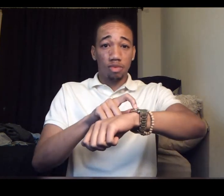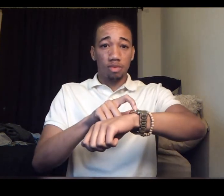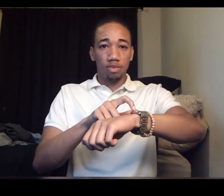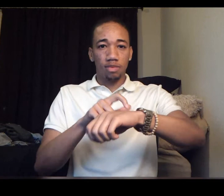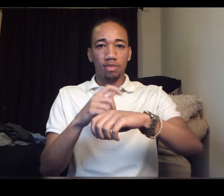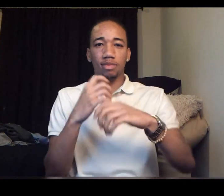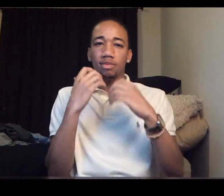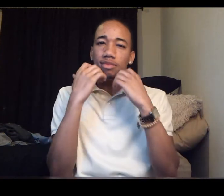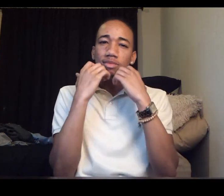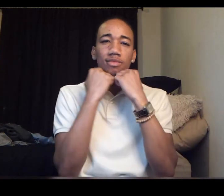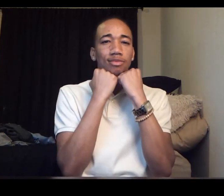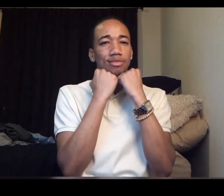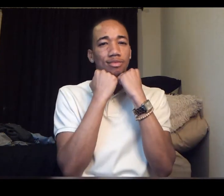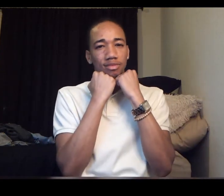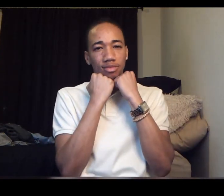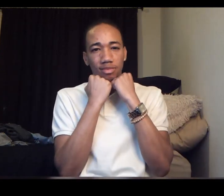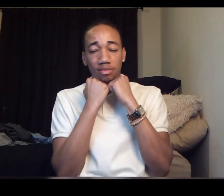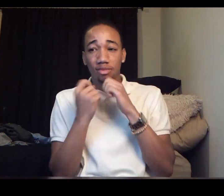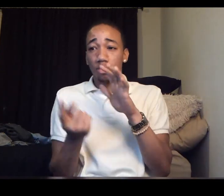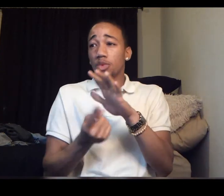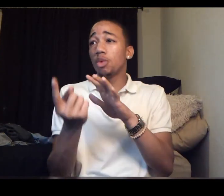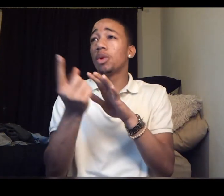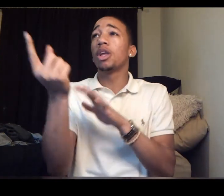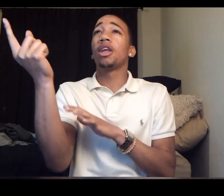I was your man. Do all the